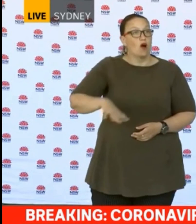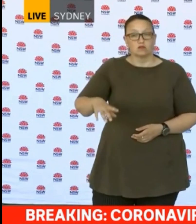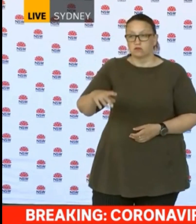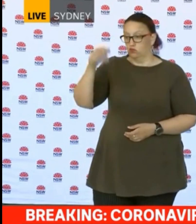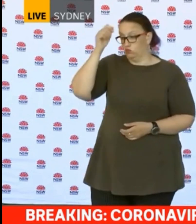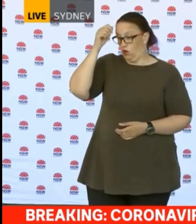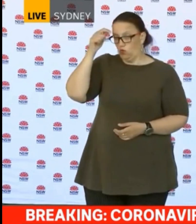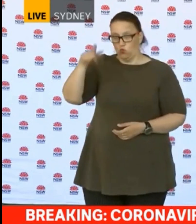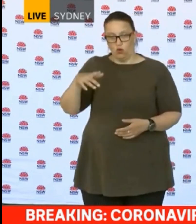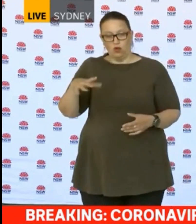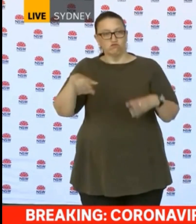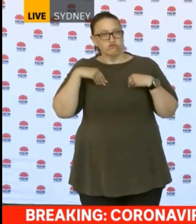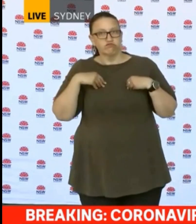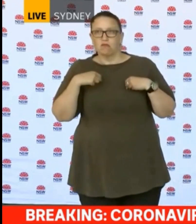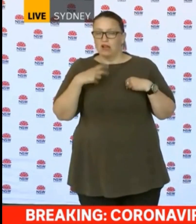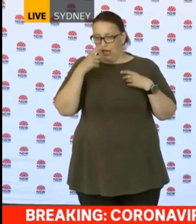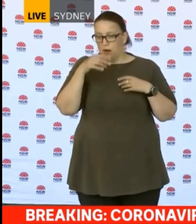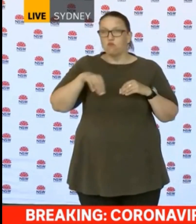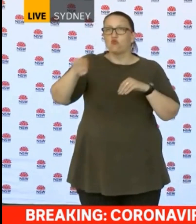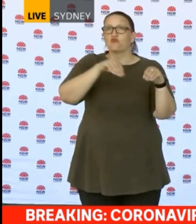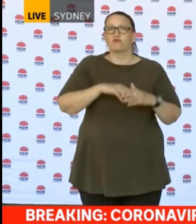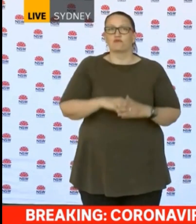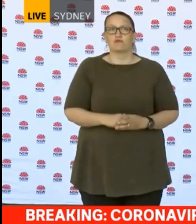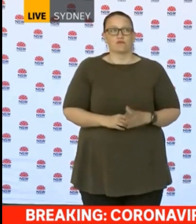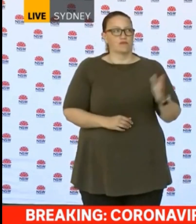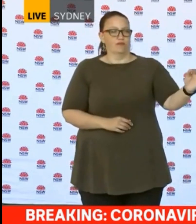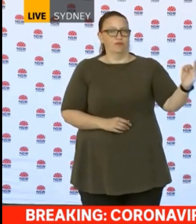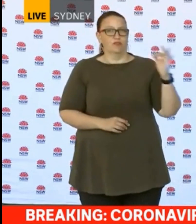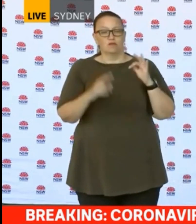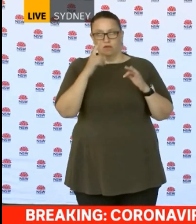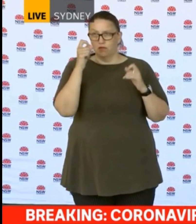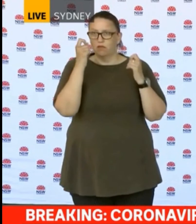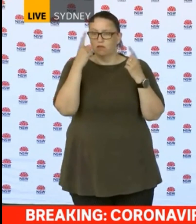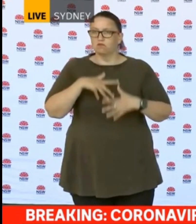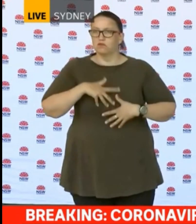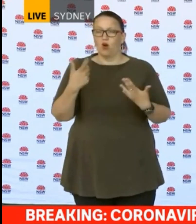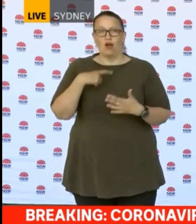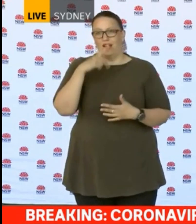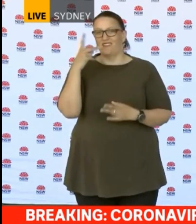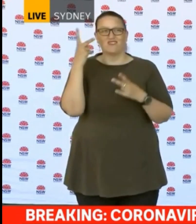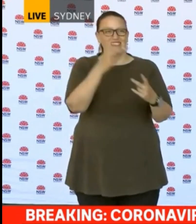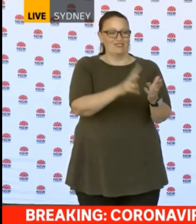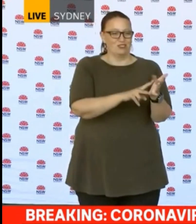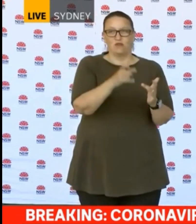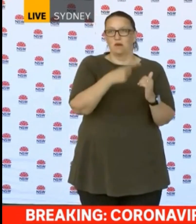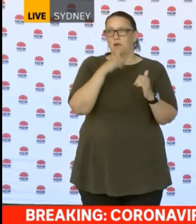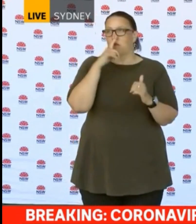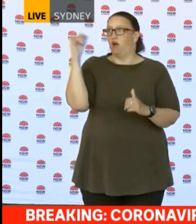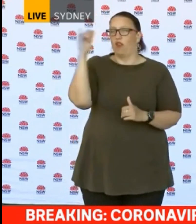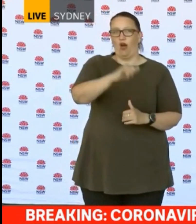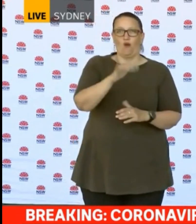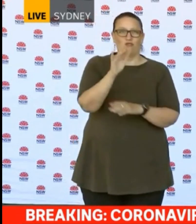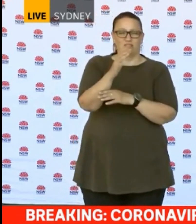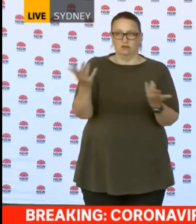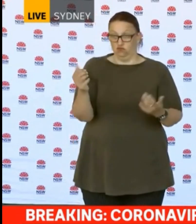what's happening with that, and I think there's an issue with consistency that's a cause for concern. And why people would be upset that they can't go back to Victoria when...